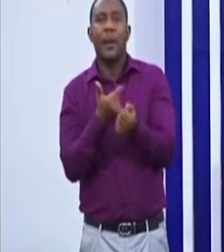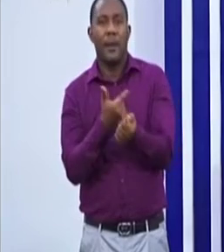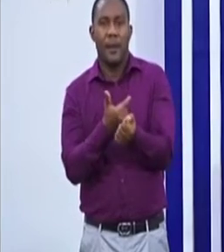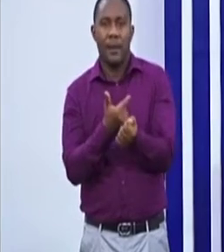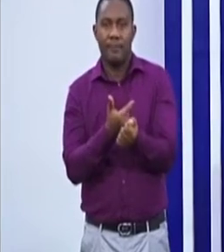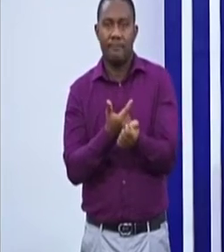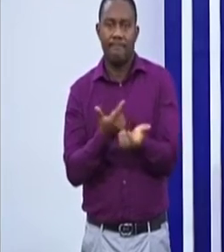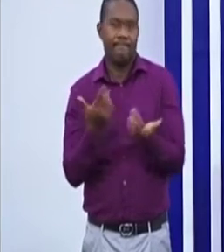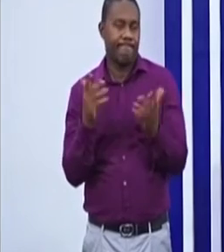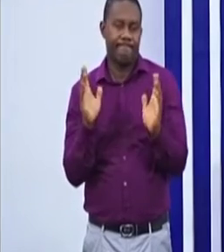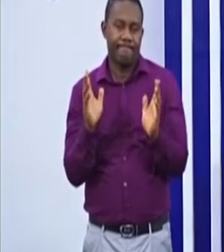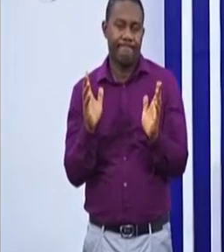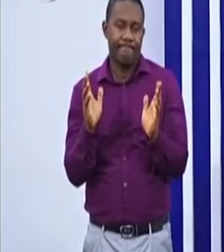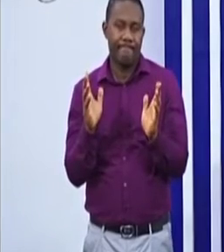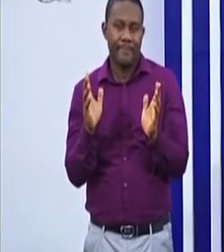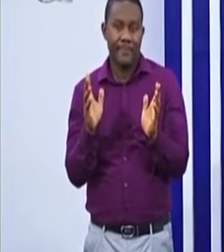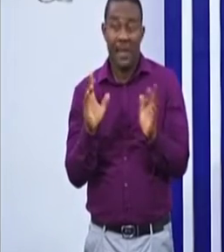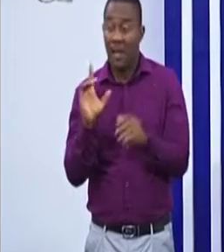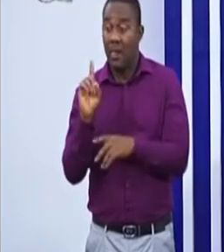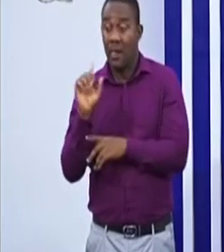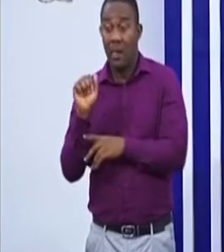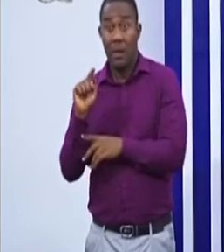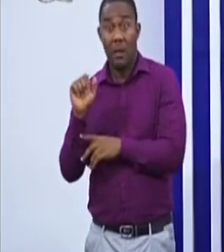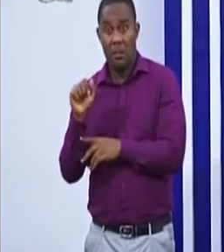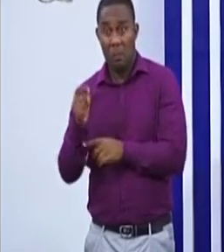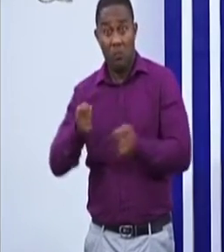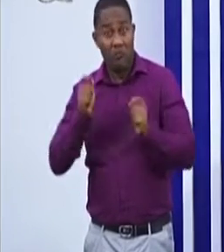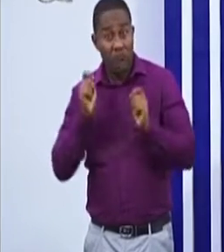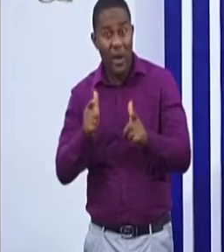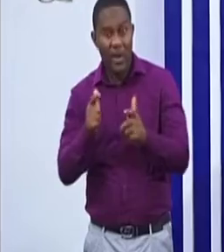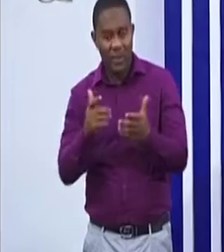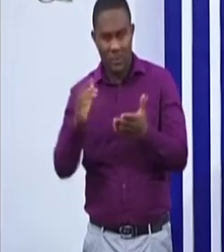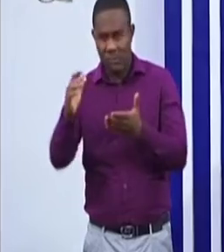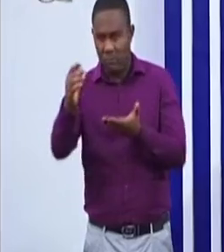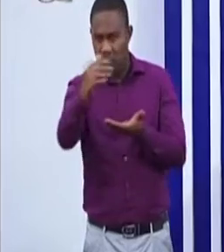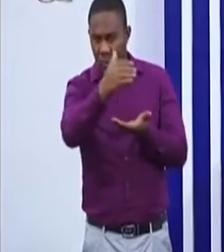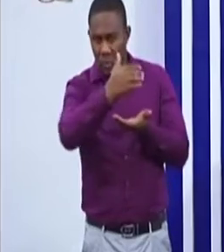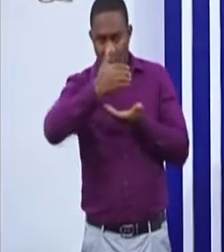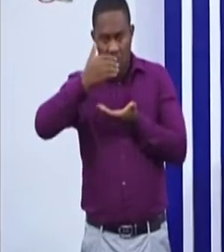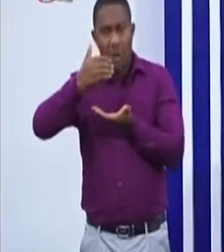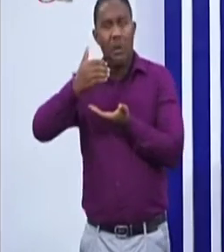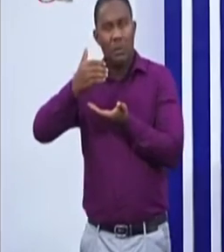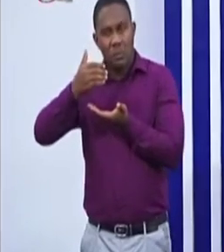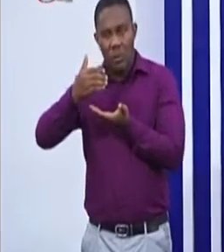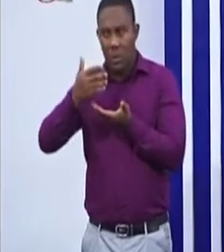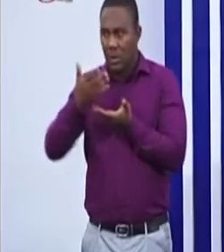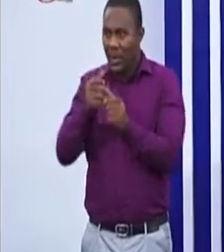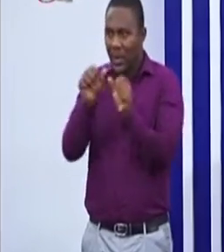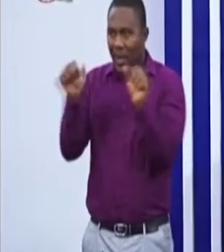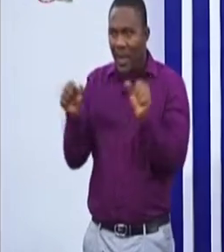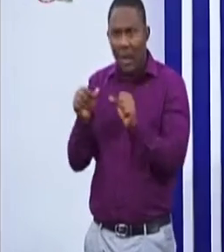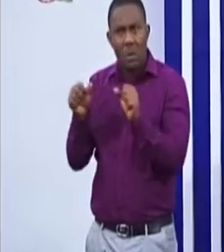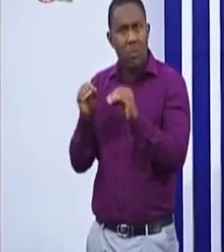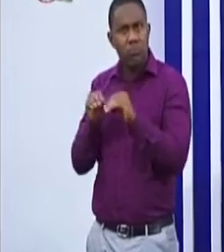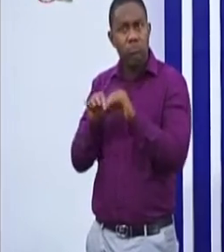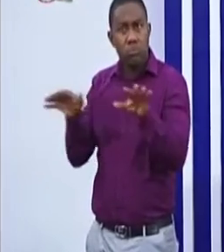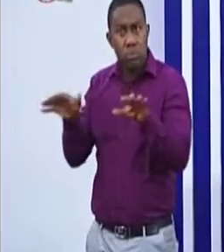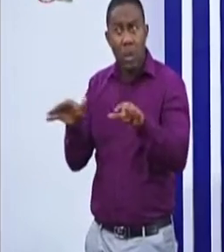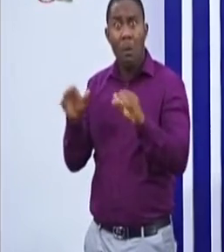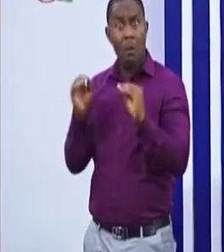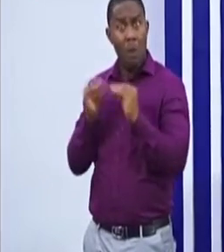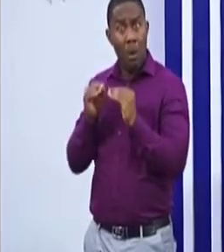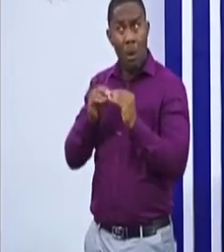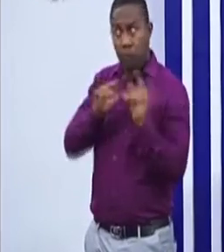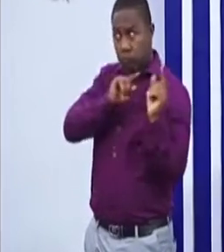Ghana to help us to collect the data as quickly as possible and zero in on possible areas of interest so